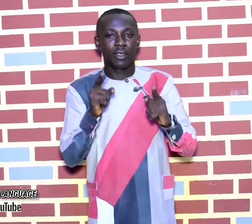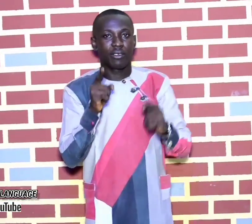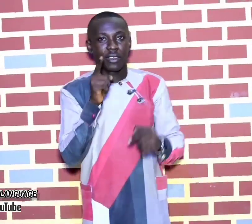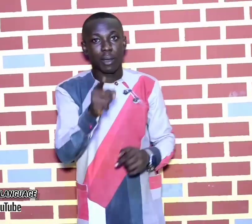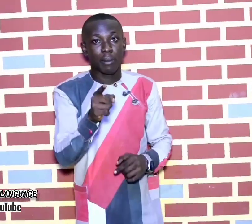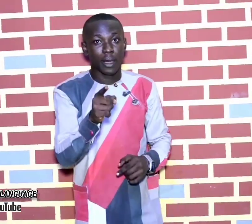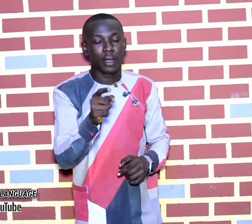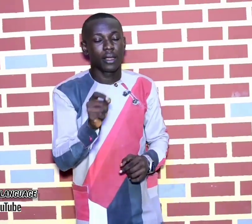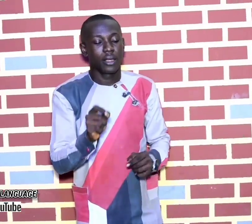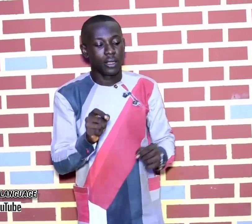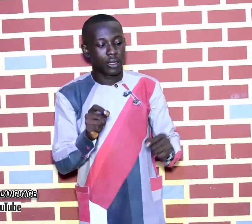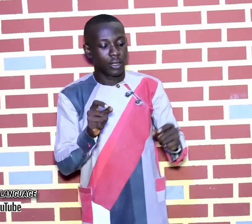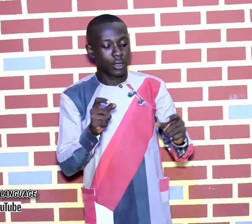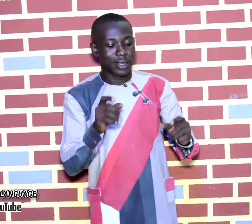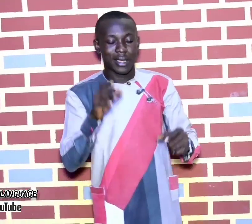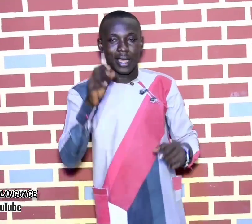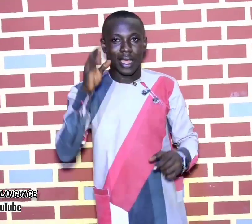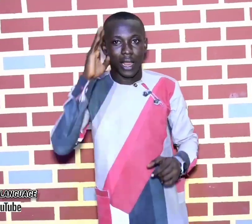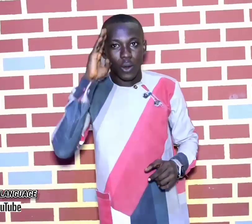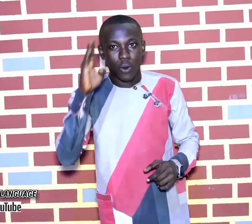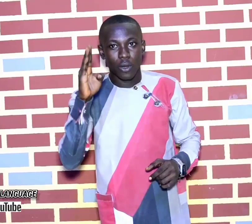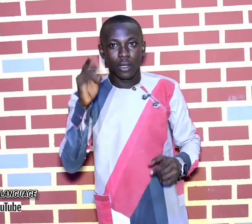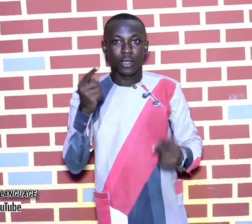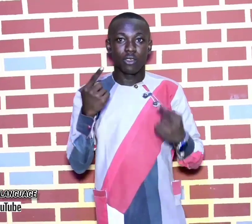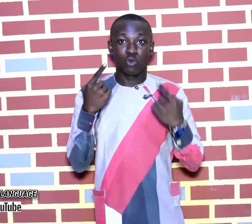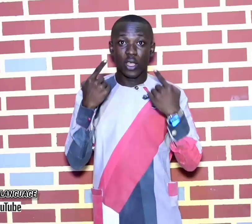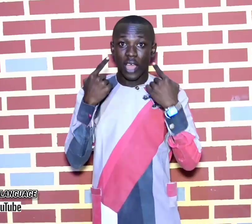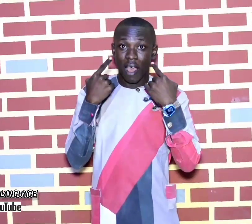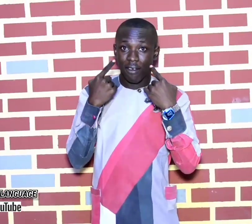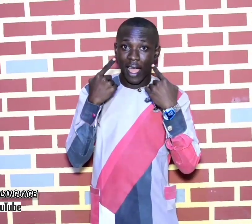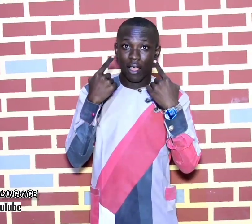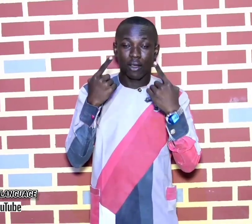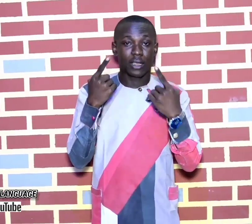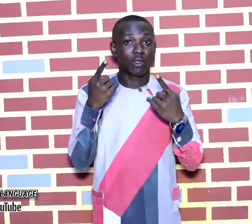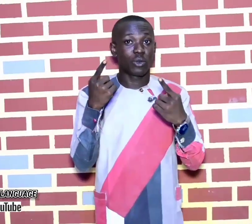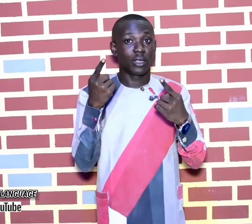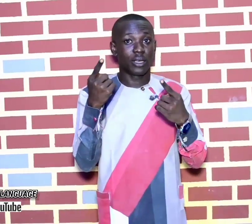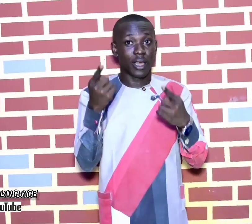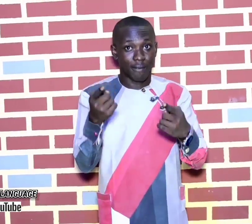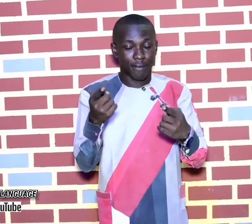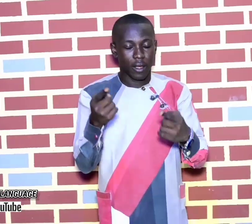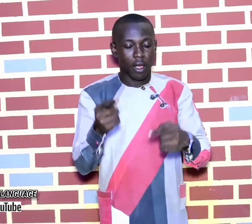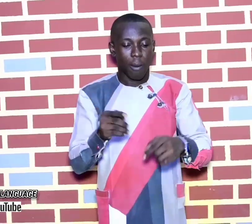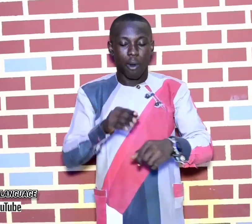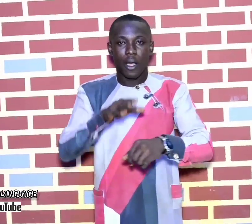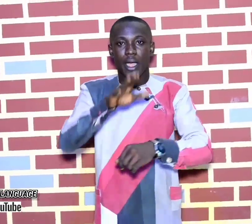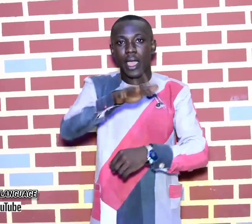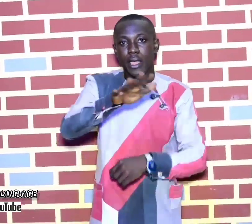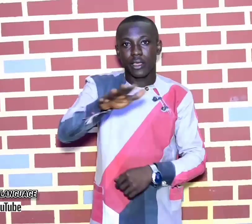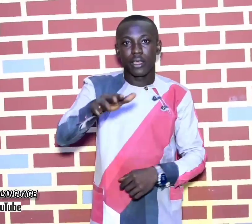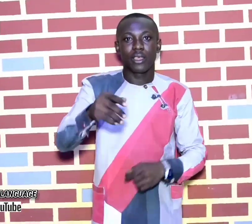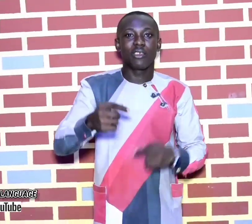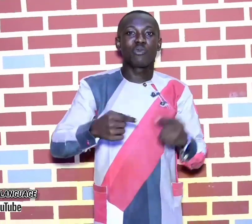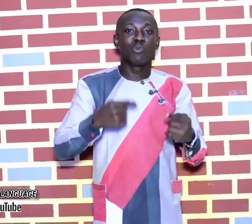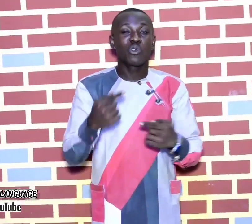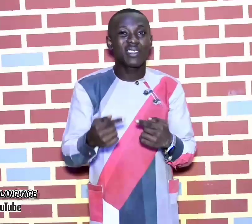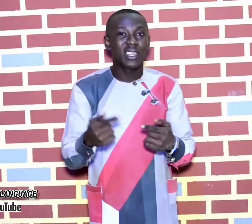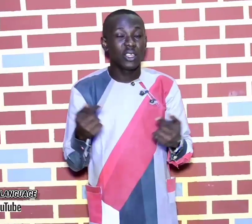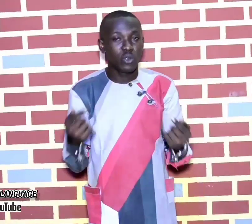Please remember, the hello is when you have eye contact with the deaf, but hey is mostly